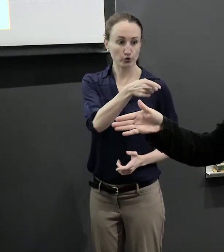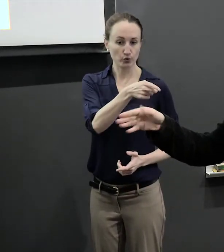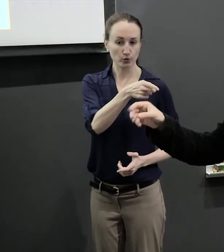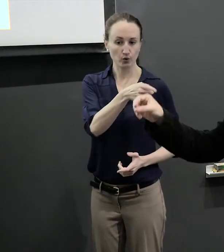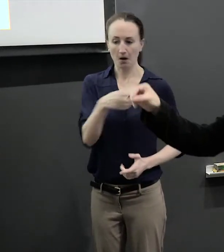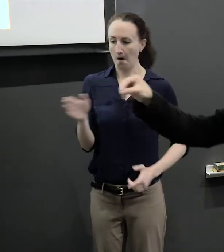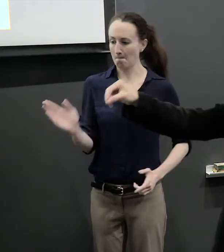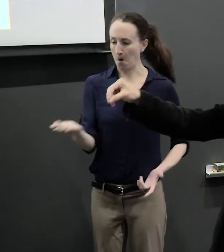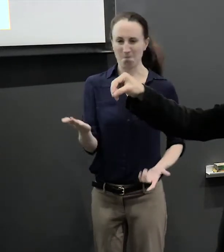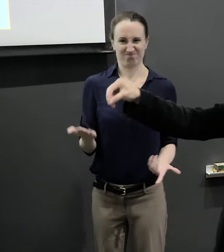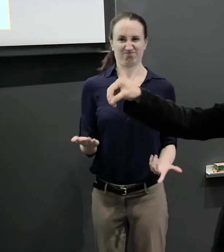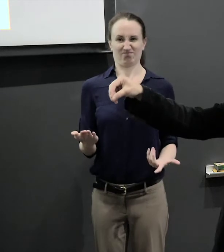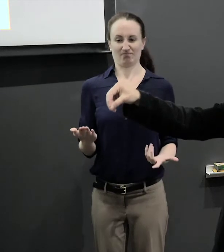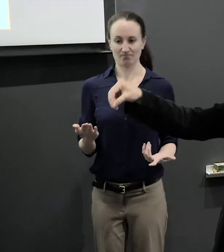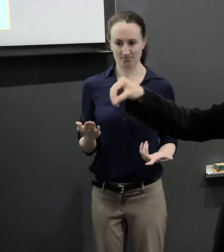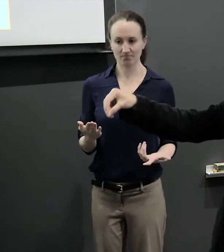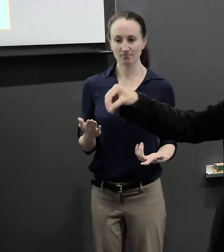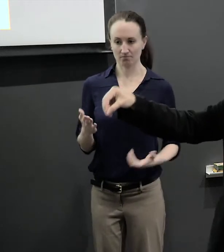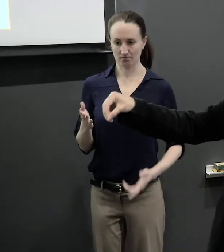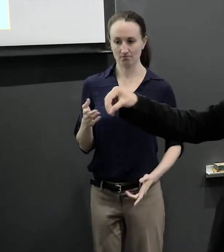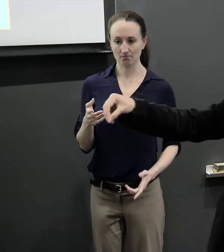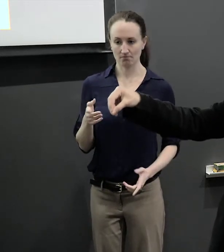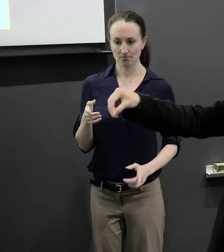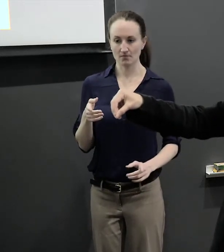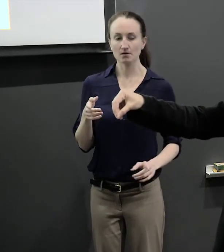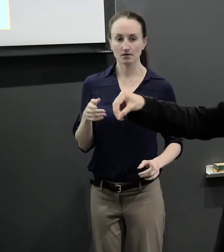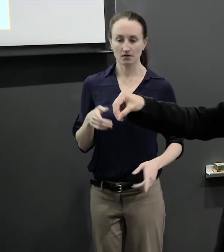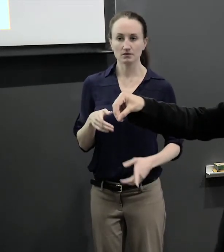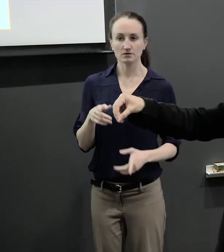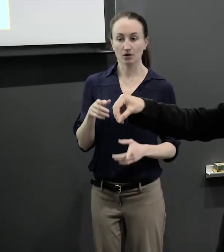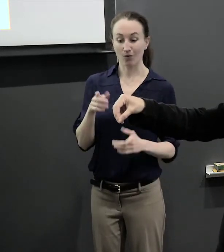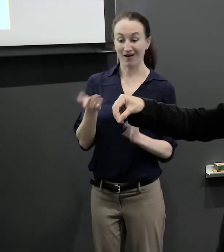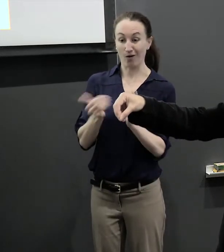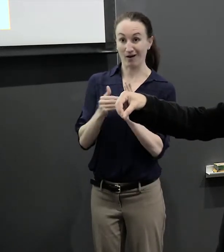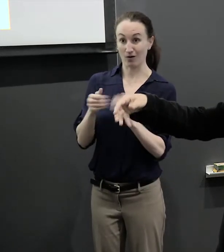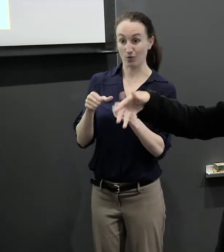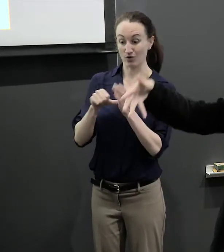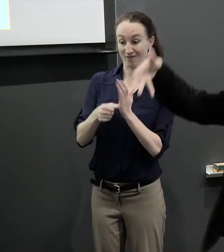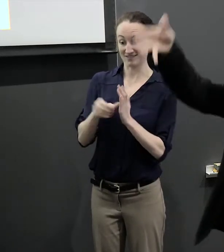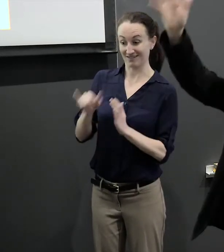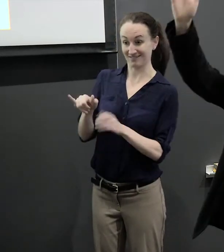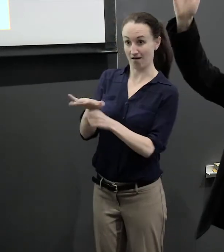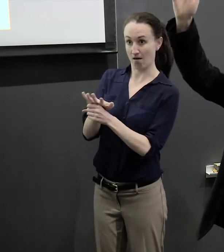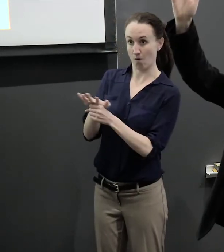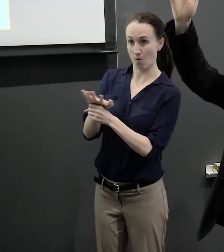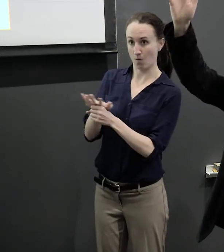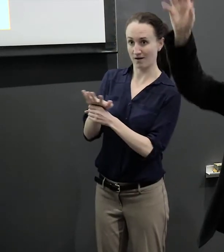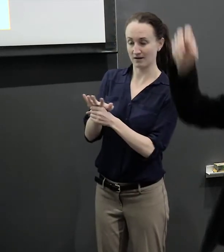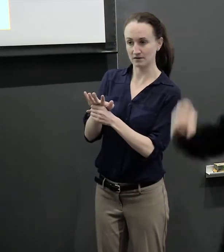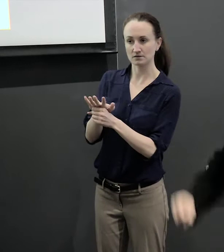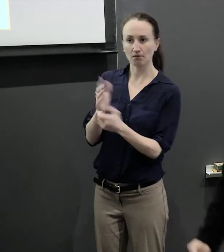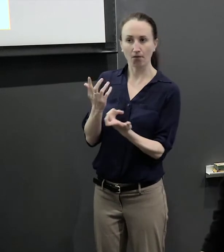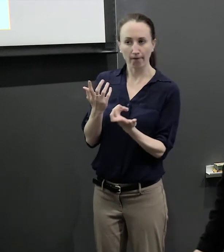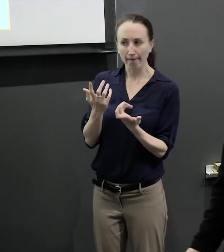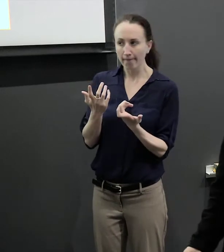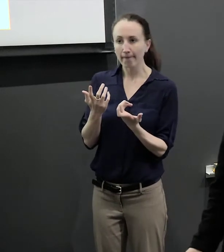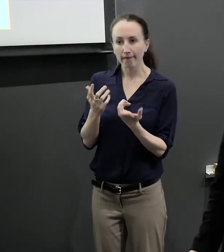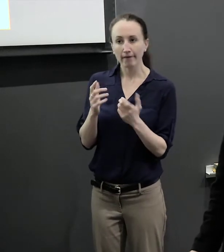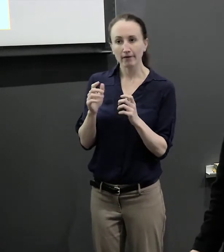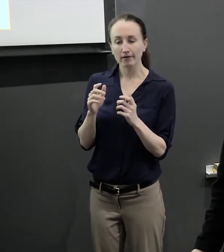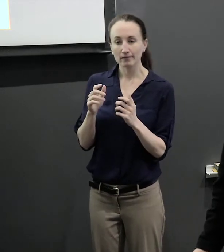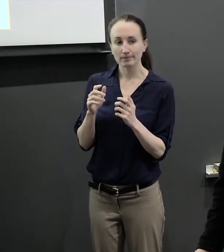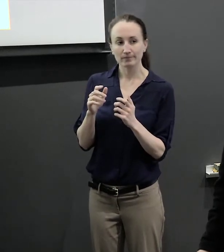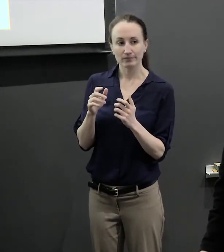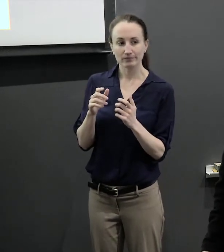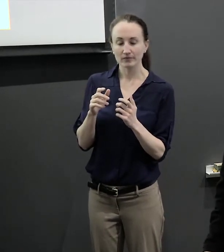But now what are you gonna say about this particular locus, okay? And you could in fact replicate the high